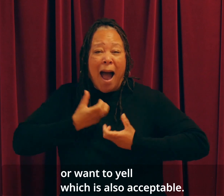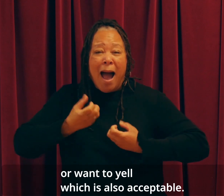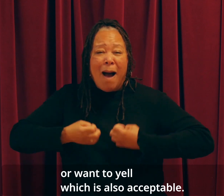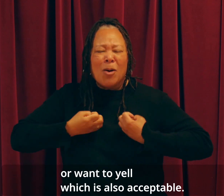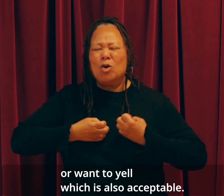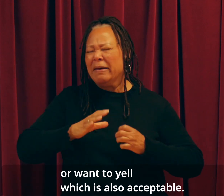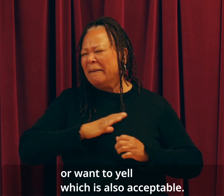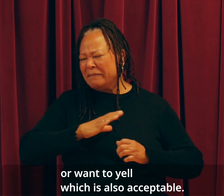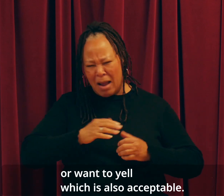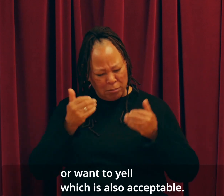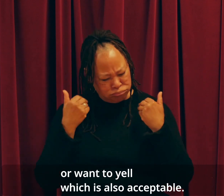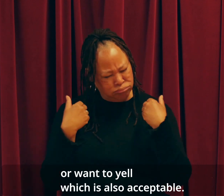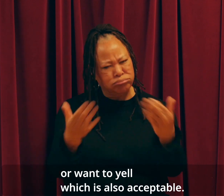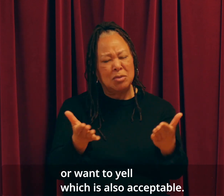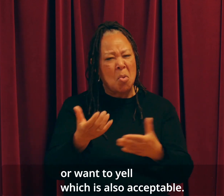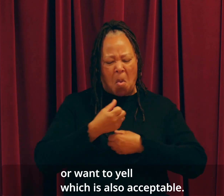or want to yell, which is also acceptable.